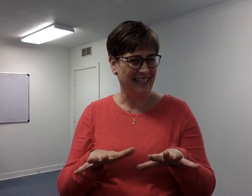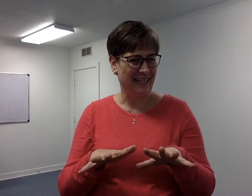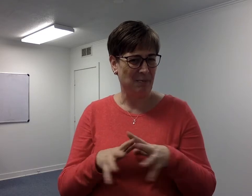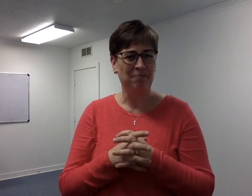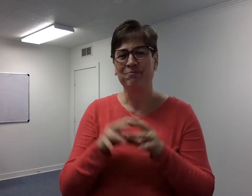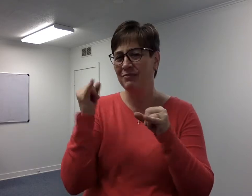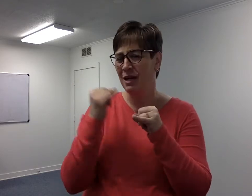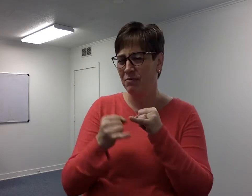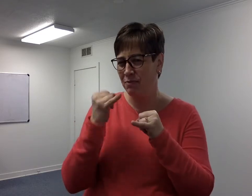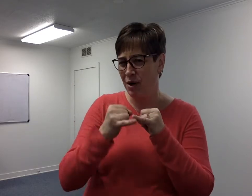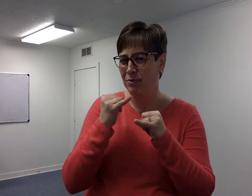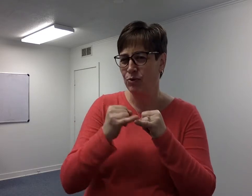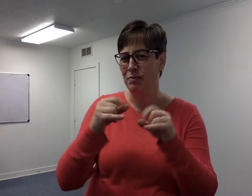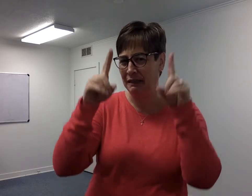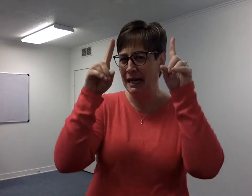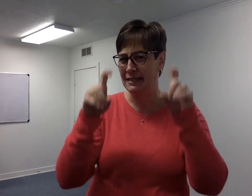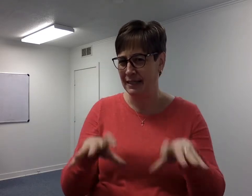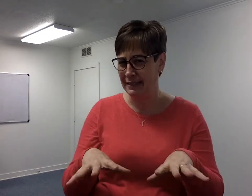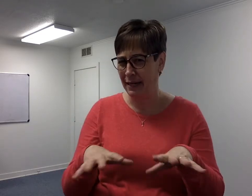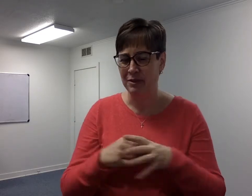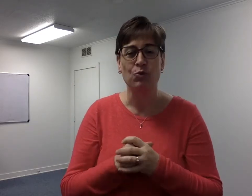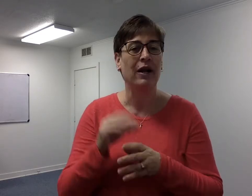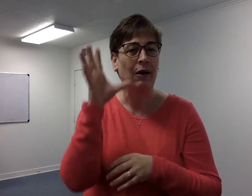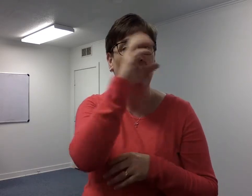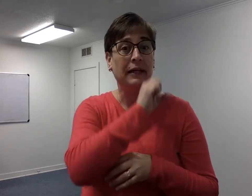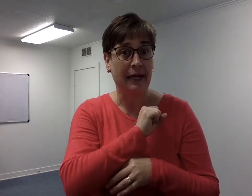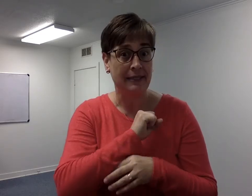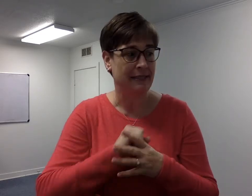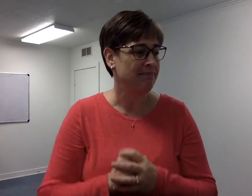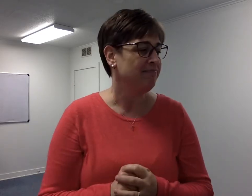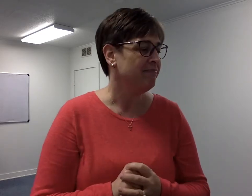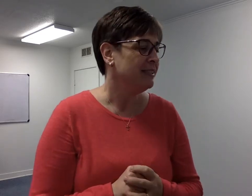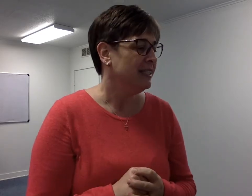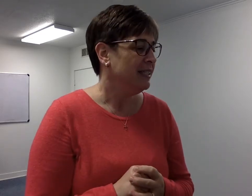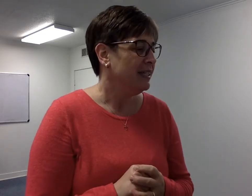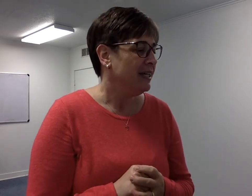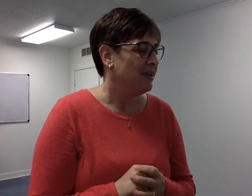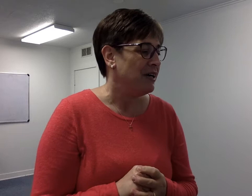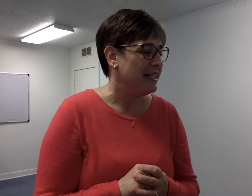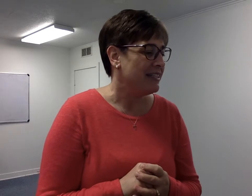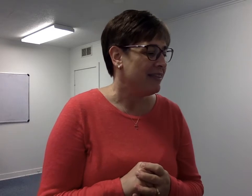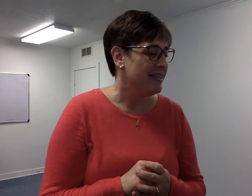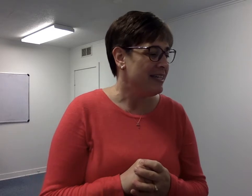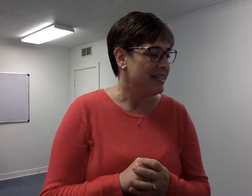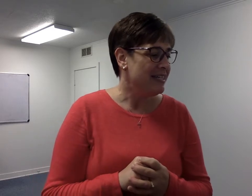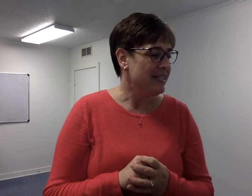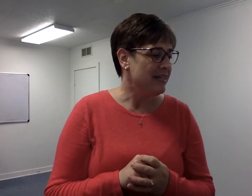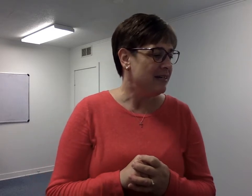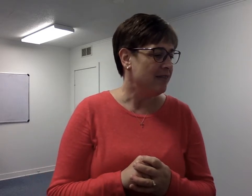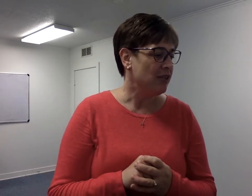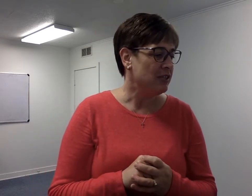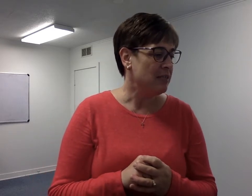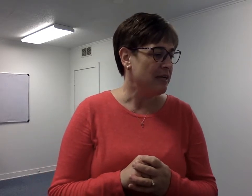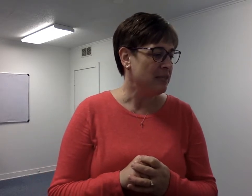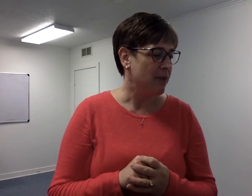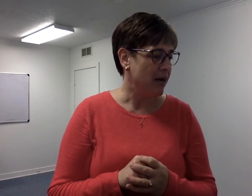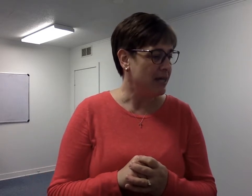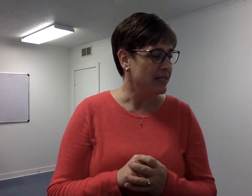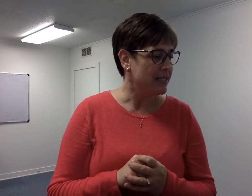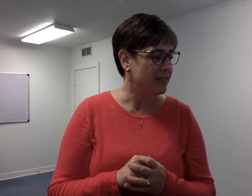exam. Probably would be last exam is what I would guess. All right, then I've lost my spot. All